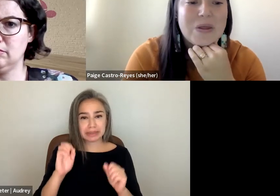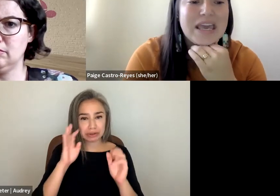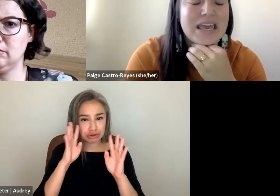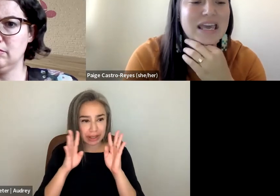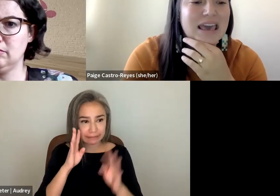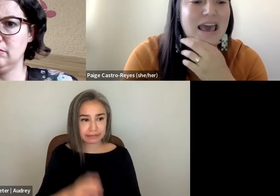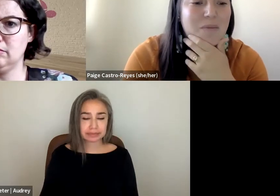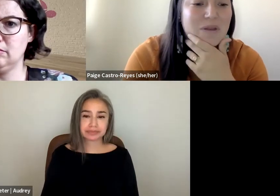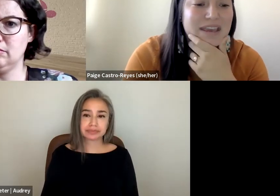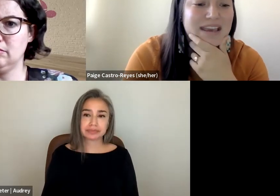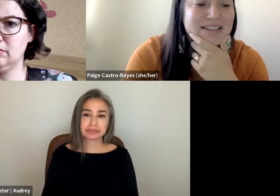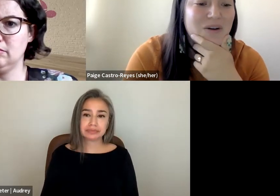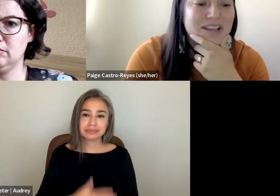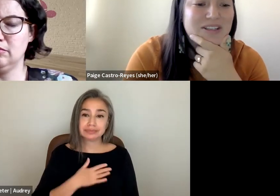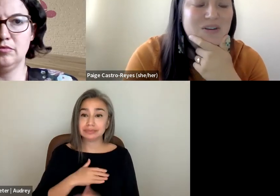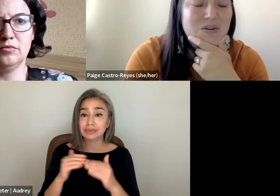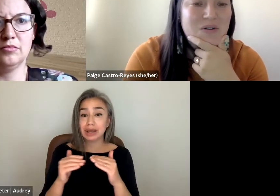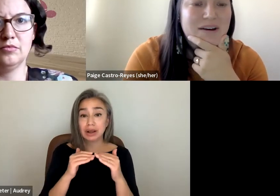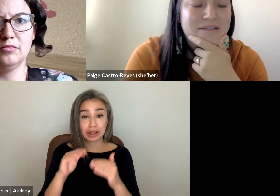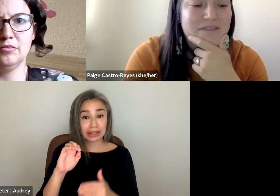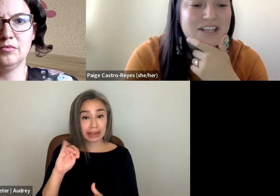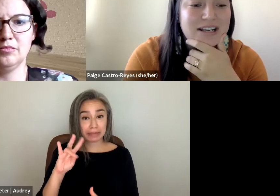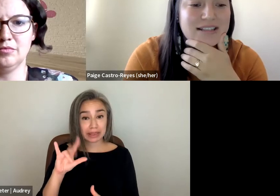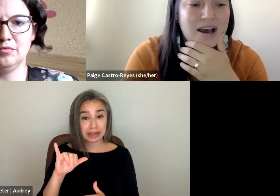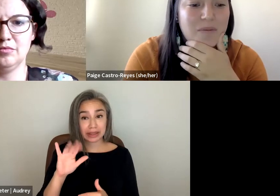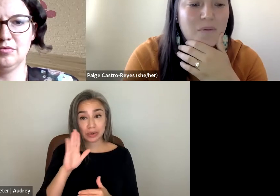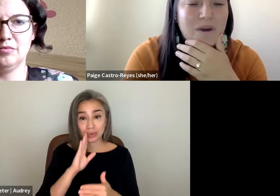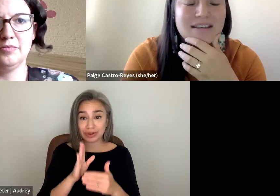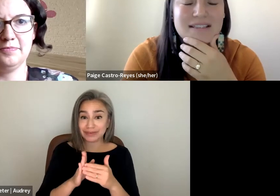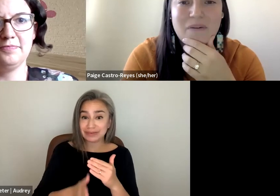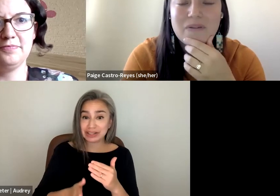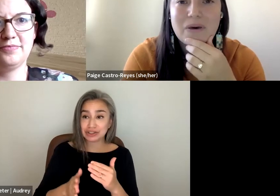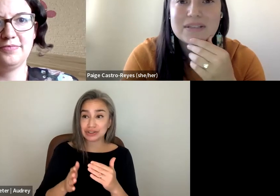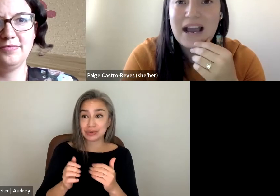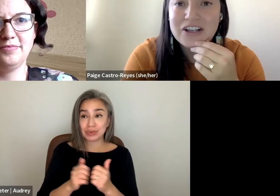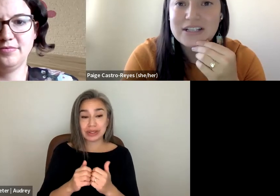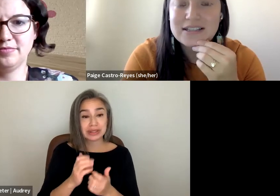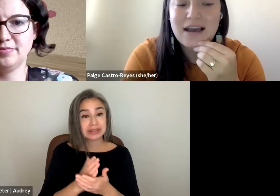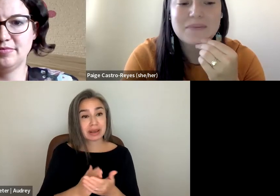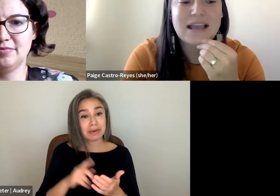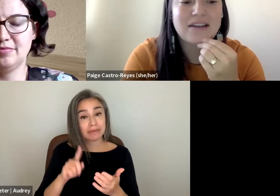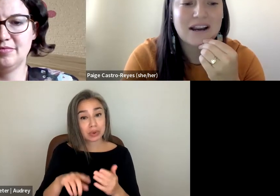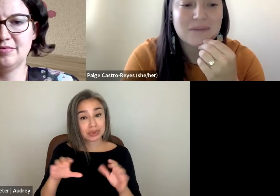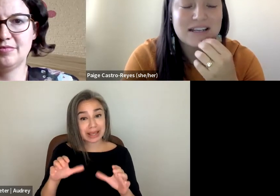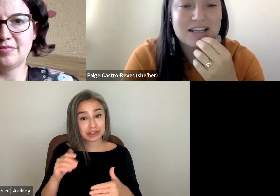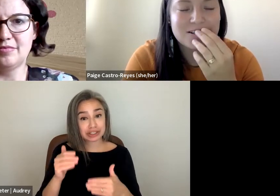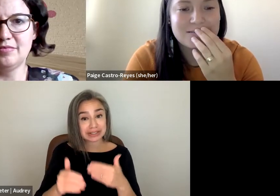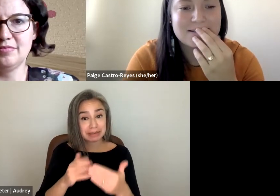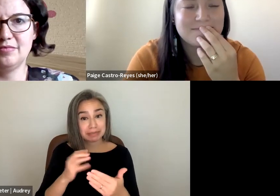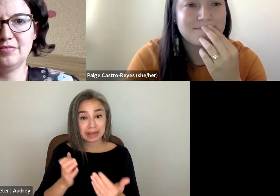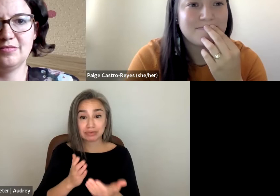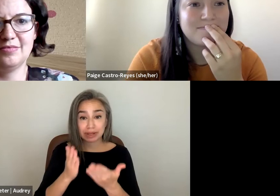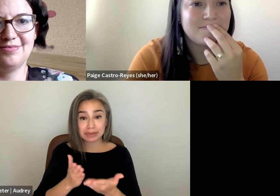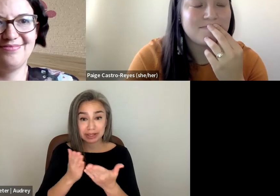my colleague, Emily, is going to finish us up with some of those action steps and